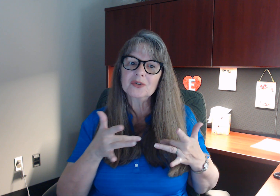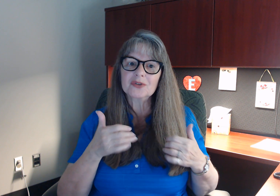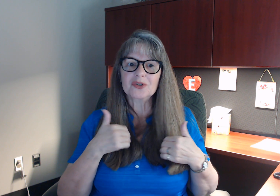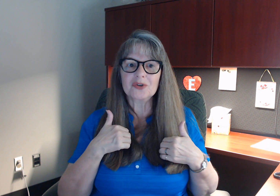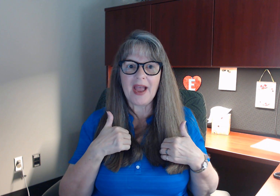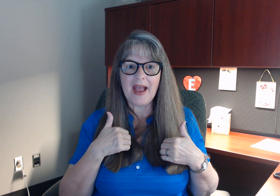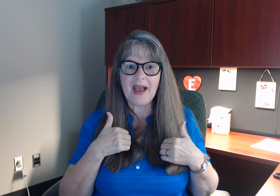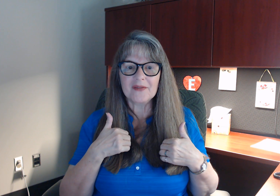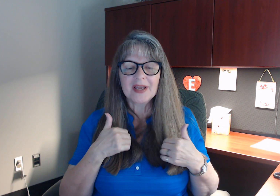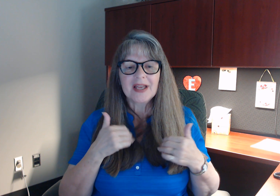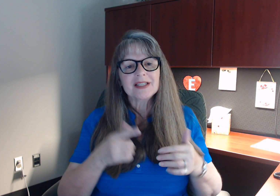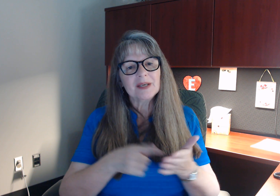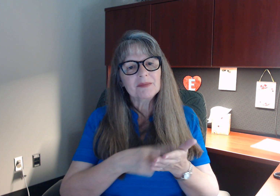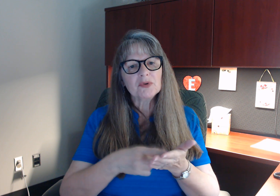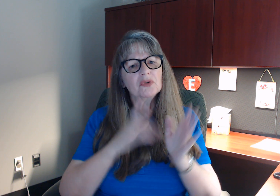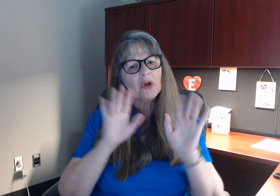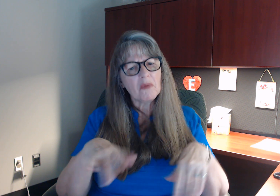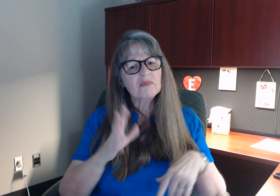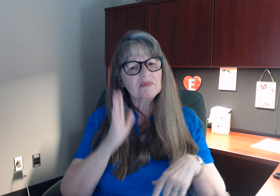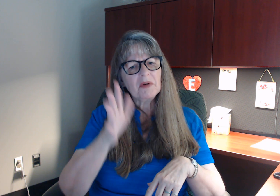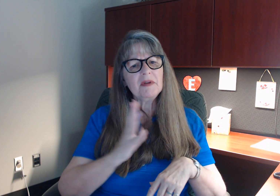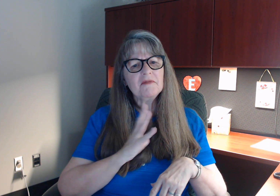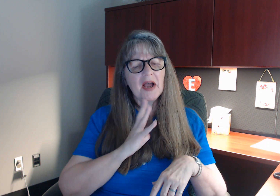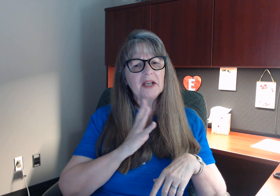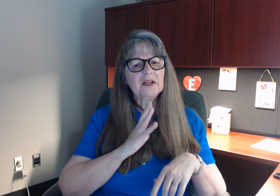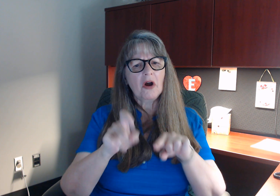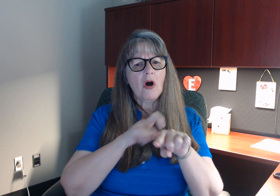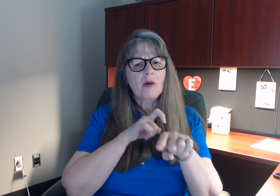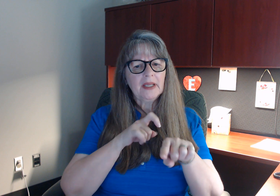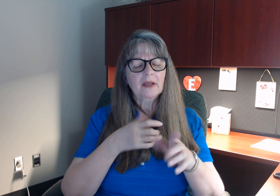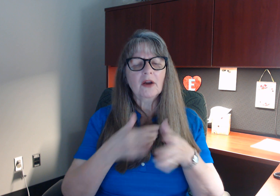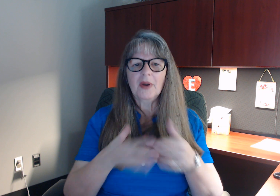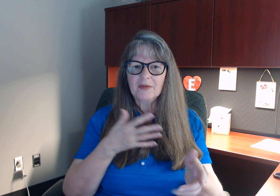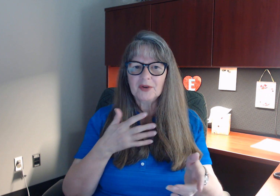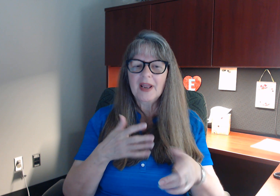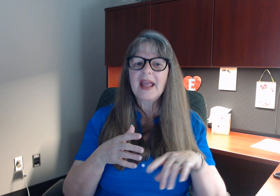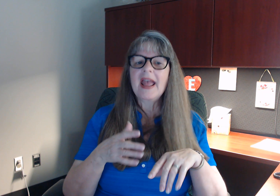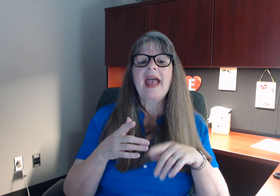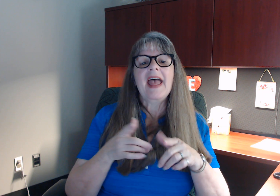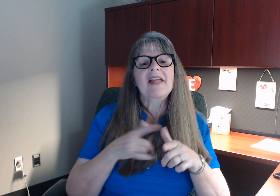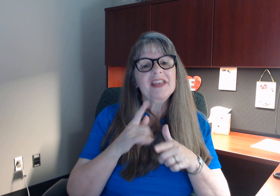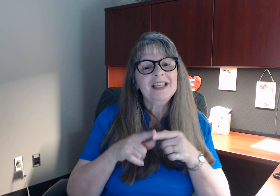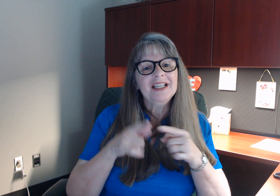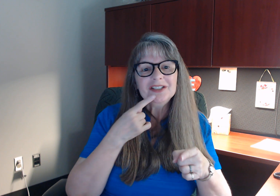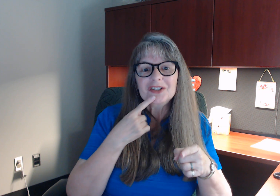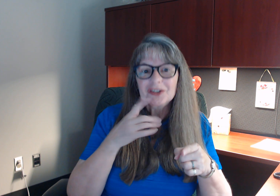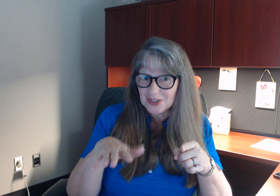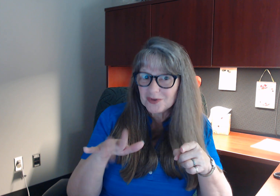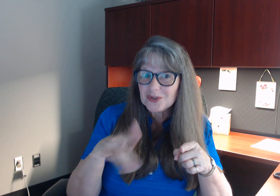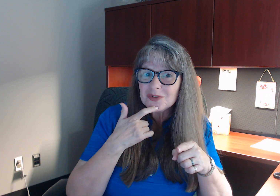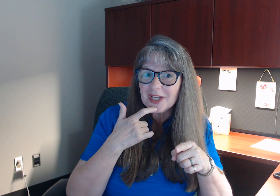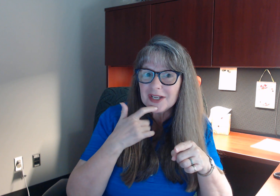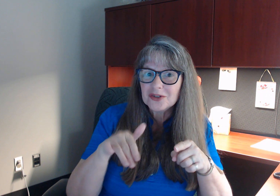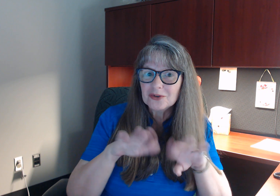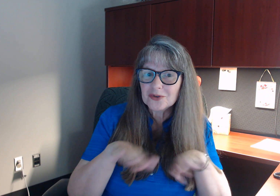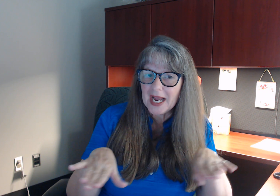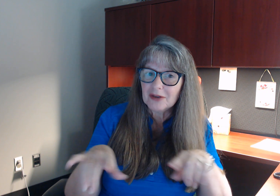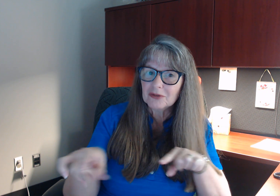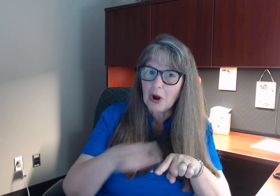that you have. Sometimes you're going, oh, they'll be fine, call me, or whatever. And then that's what you say to your child, call